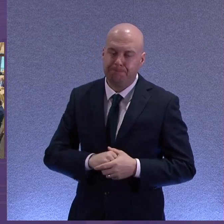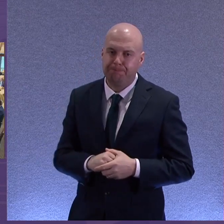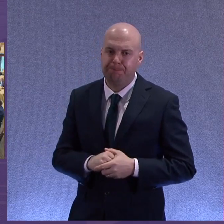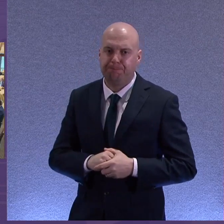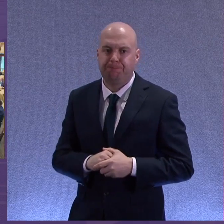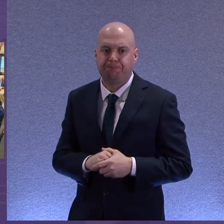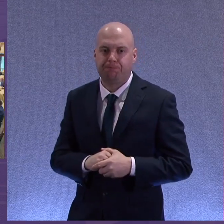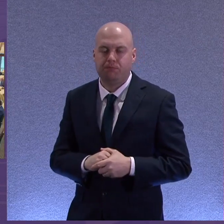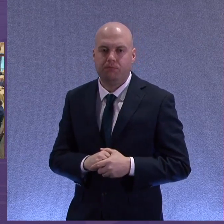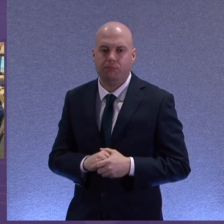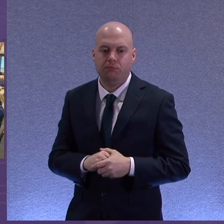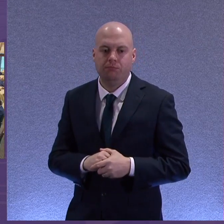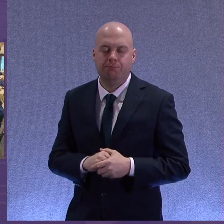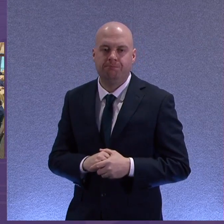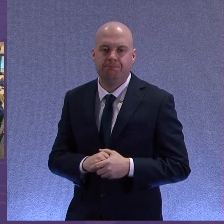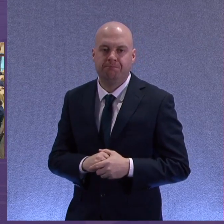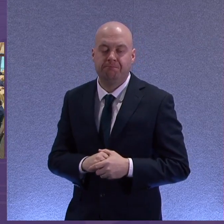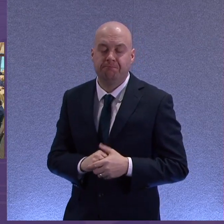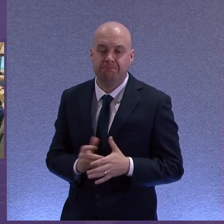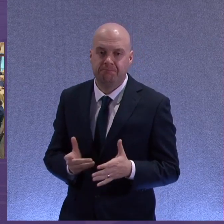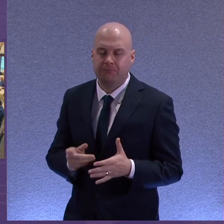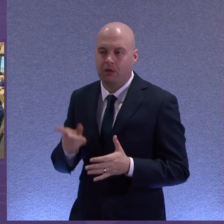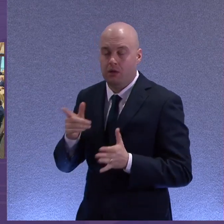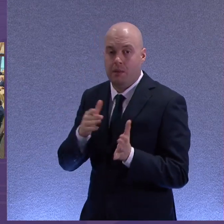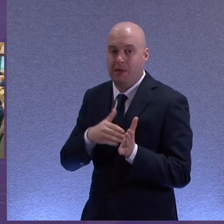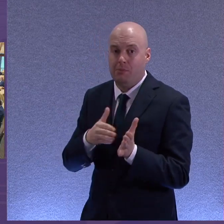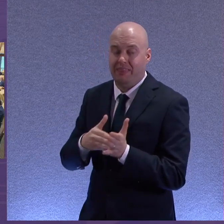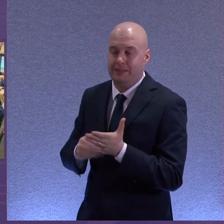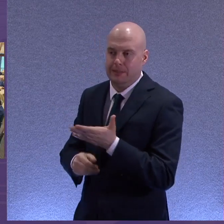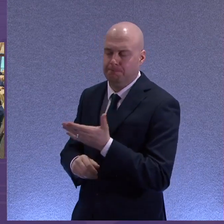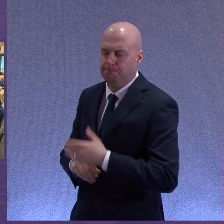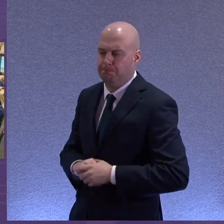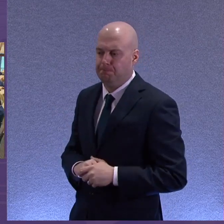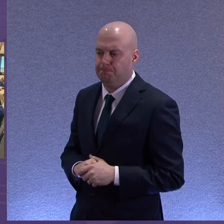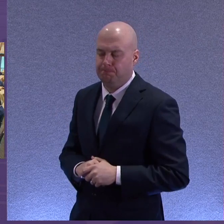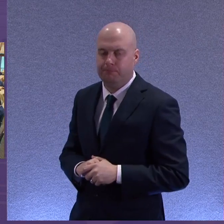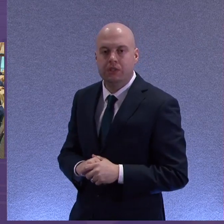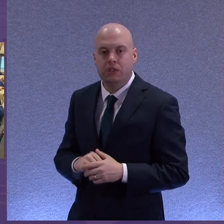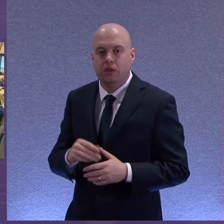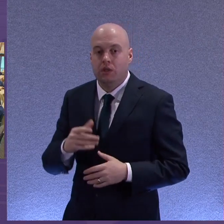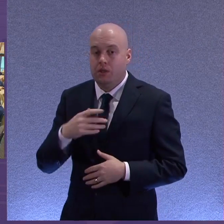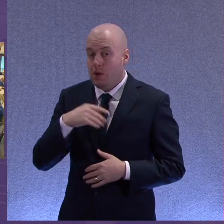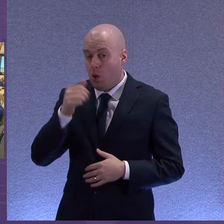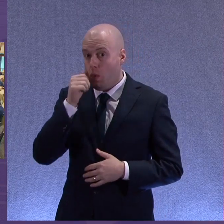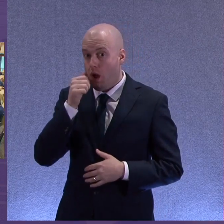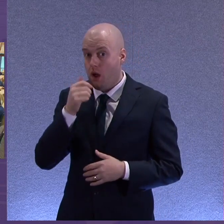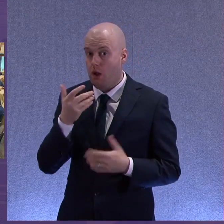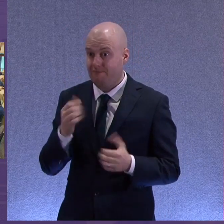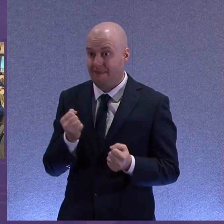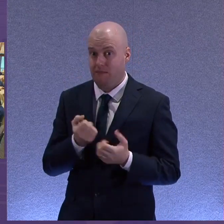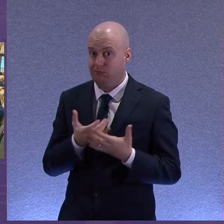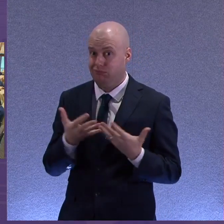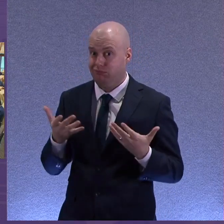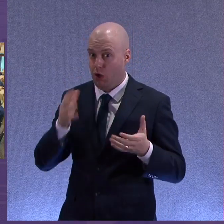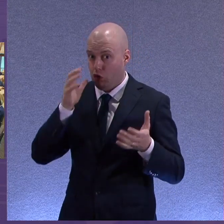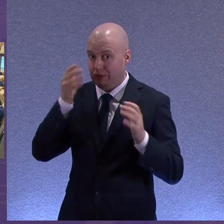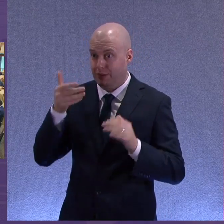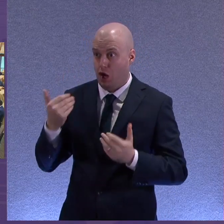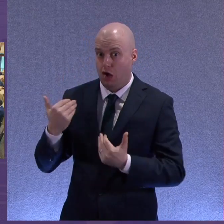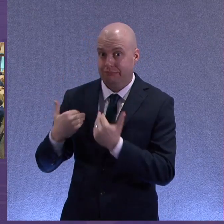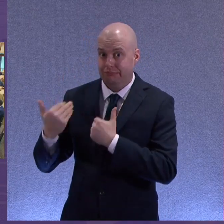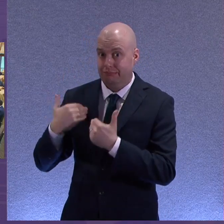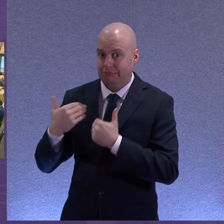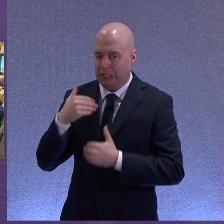Cabinet Secretary Michael Matheson. Presiding Officer, I'm aware that the sector have raised a number of concerns going forward that may create some challenges for